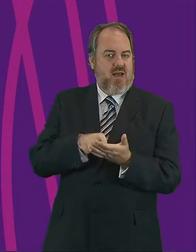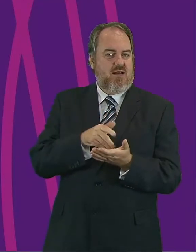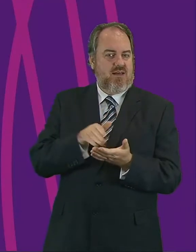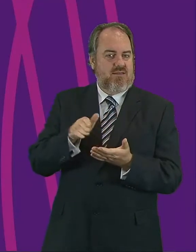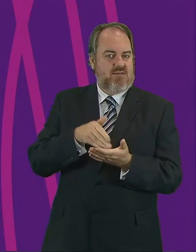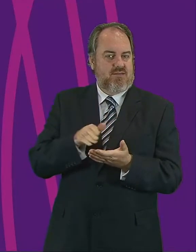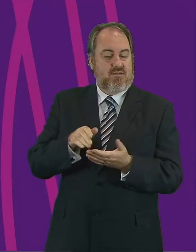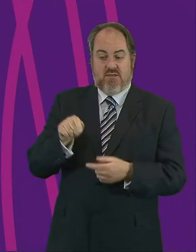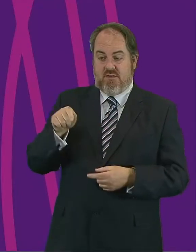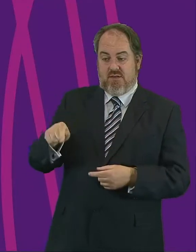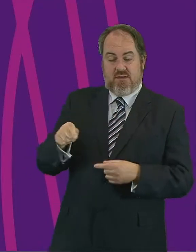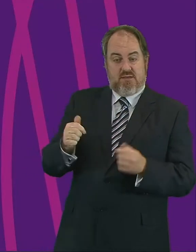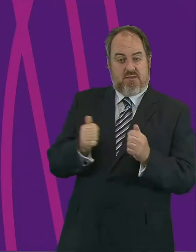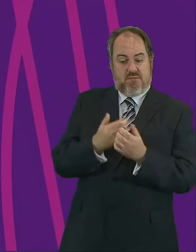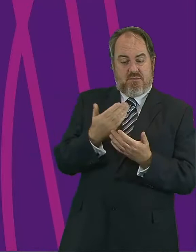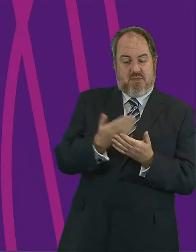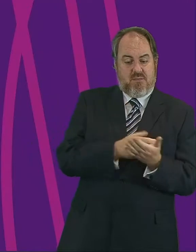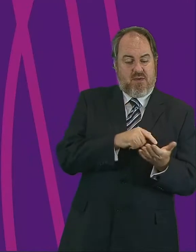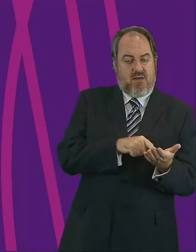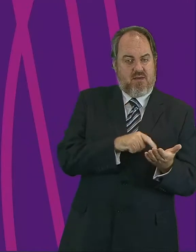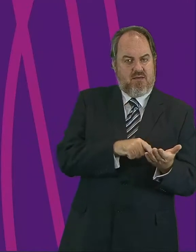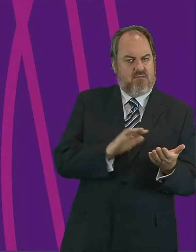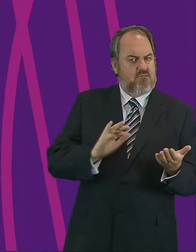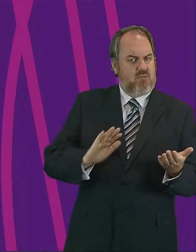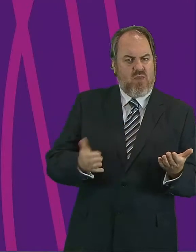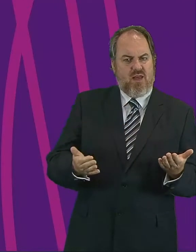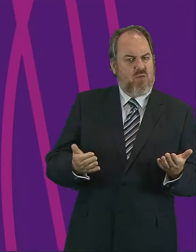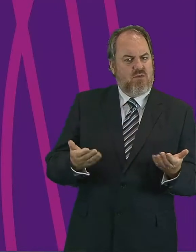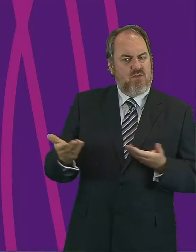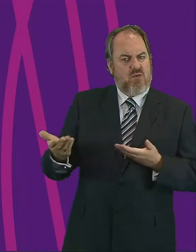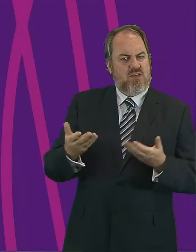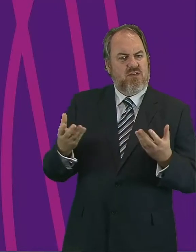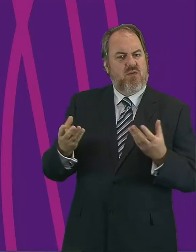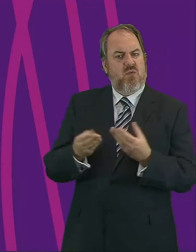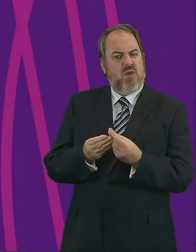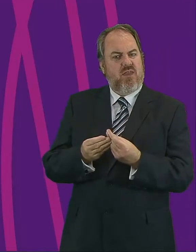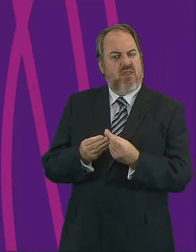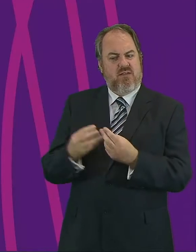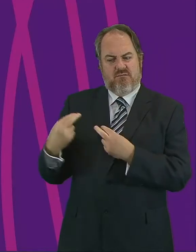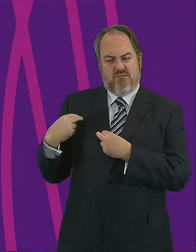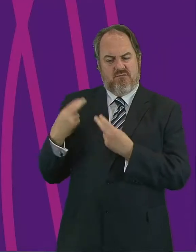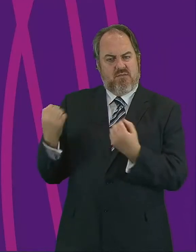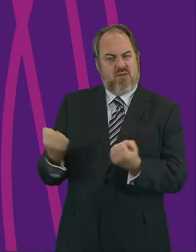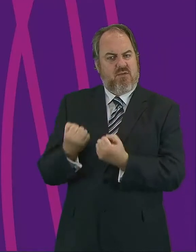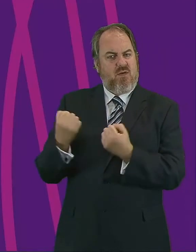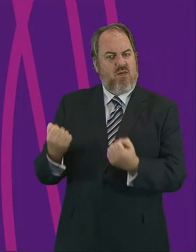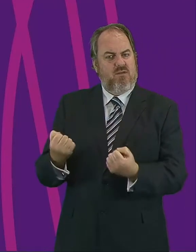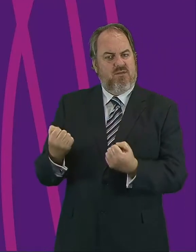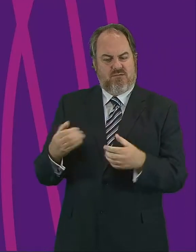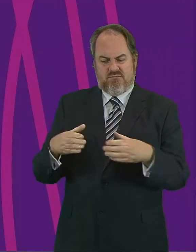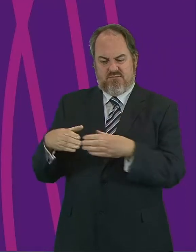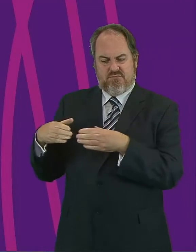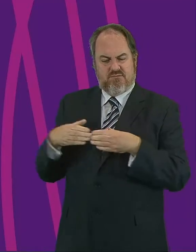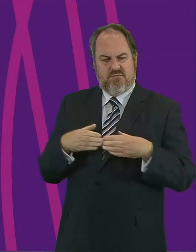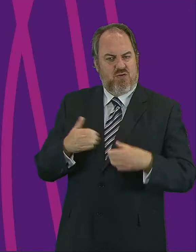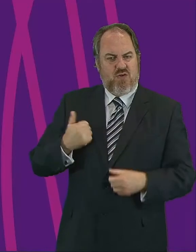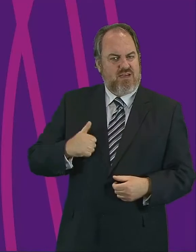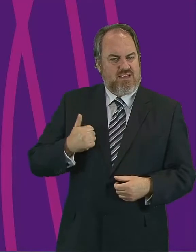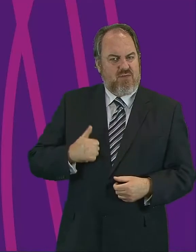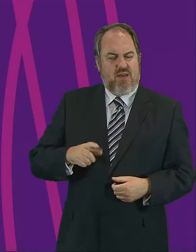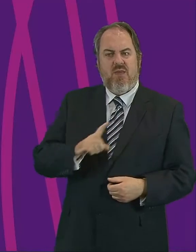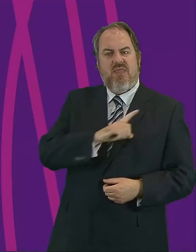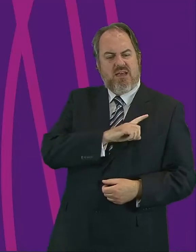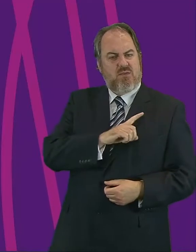that white paper without proper consultation with the devolved administrations are unacceptable and unnecessary. I'm therefore grateful, Presiding Officer,